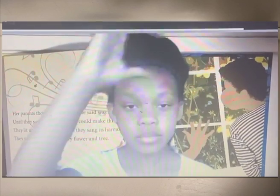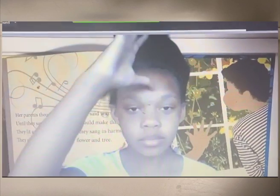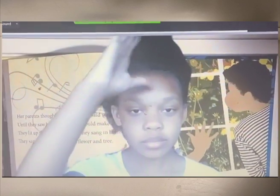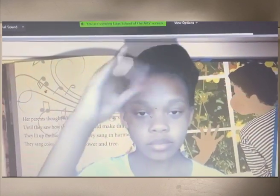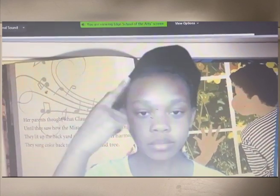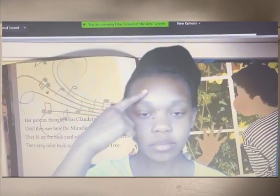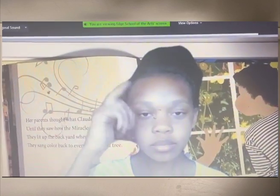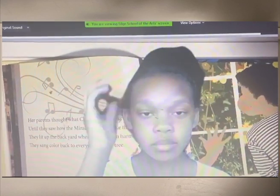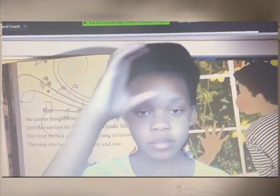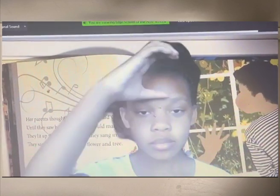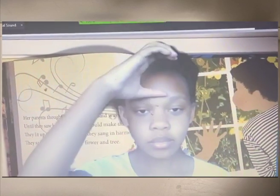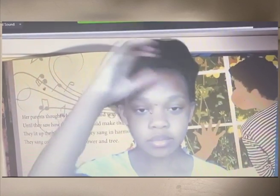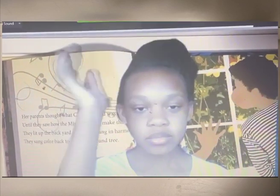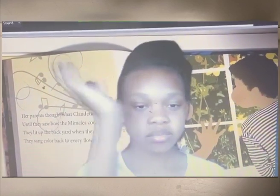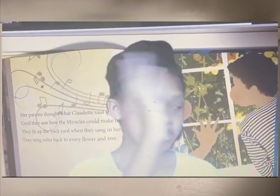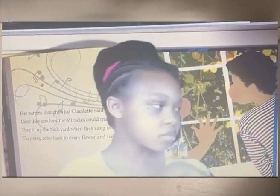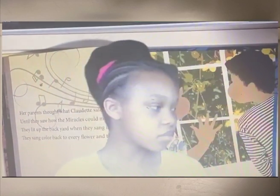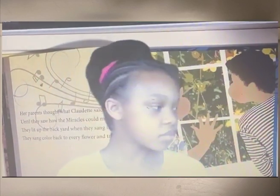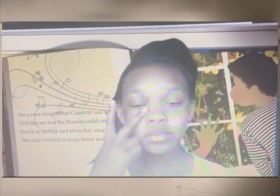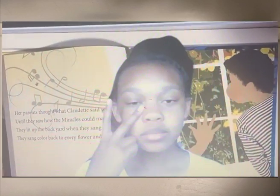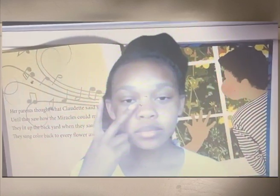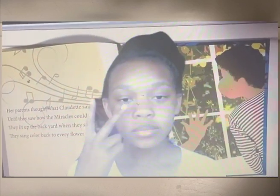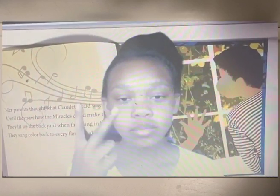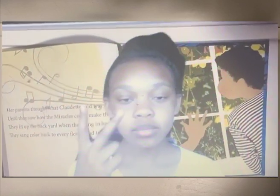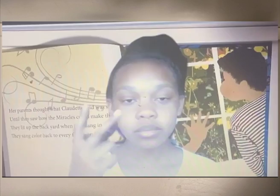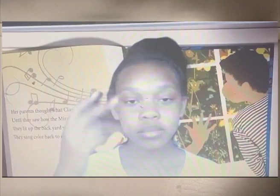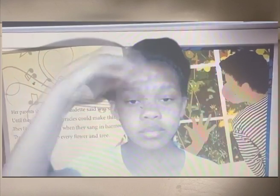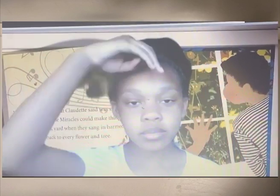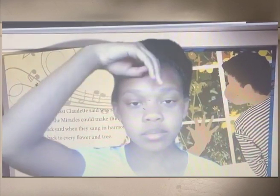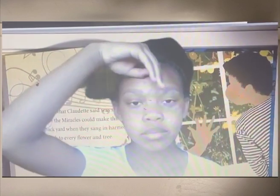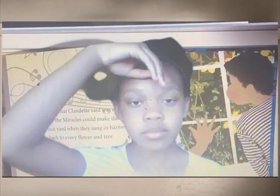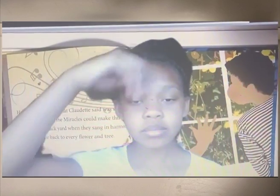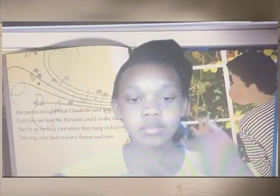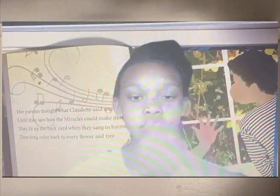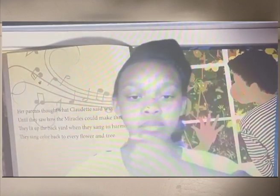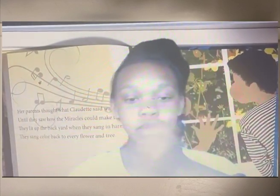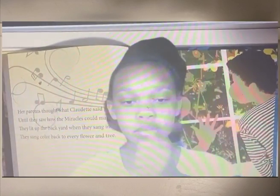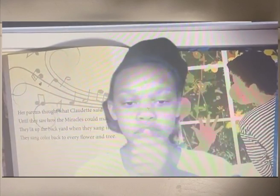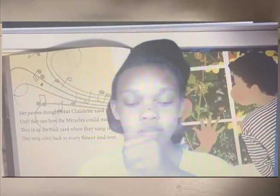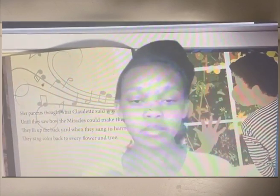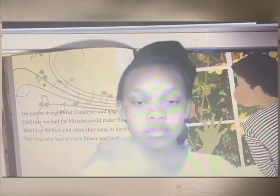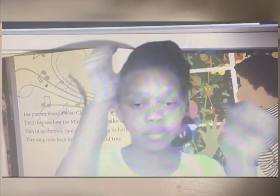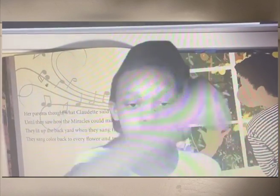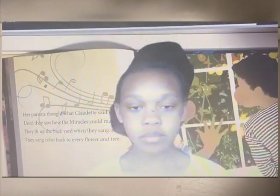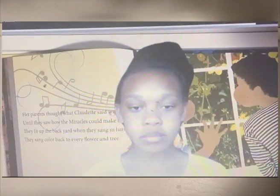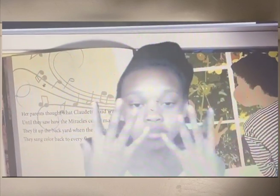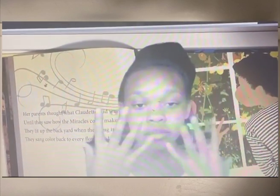Her parents thought what Claudette said was strange until they saw how the miracles could make things change. They lit